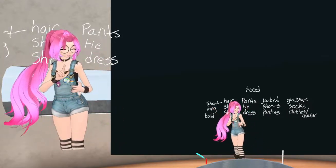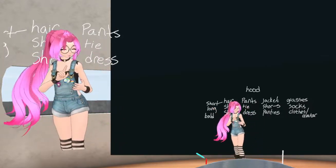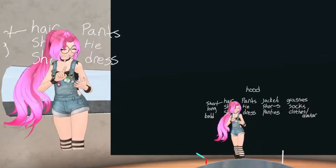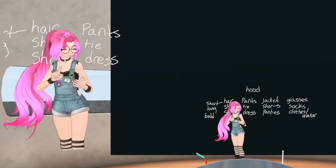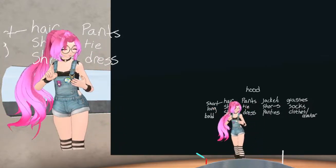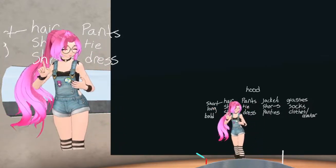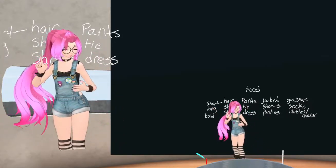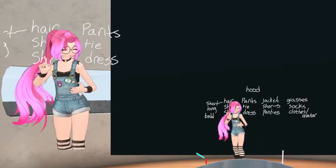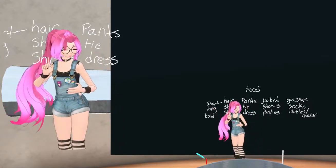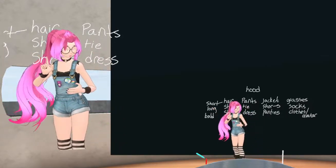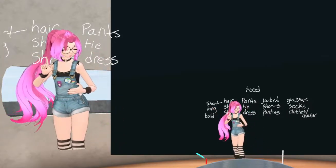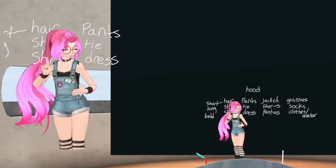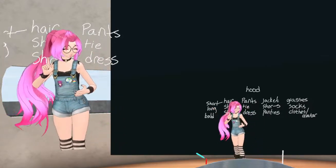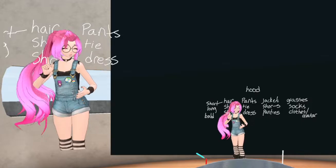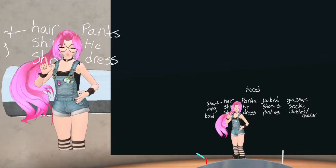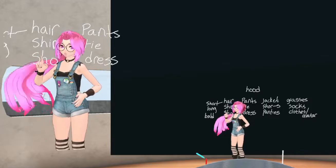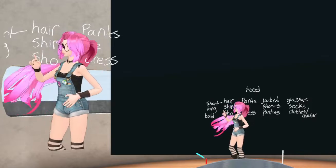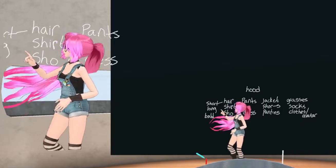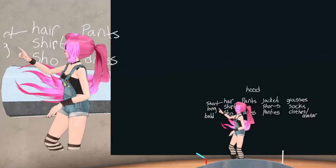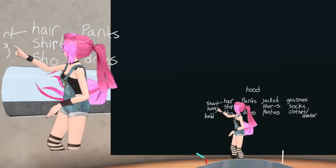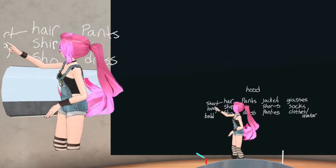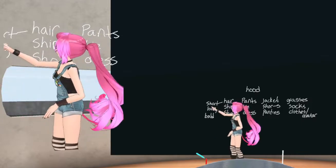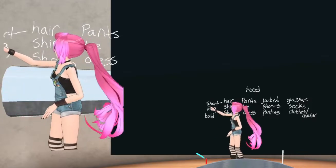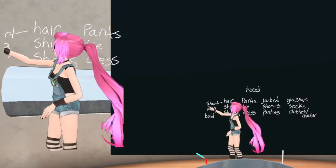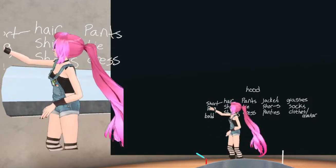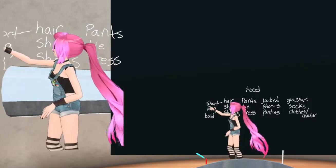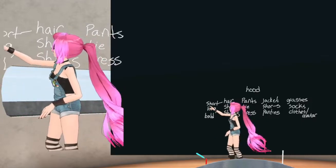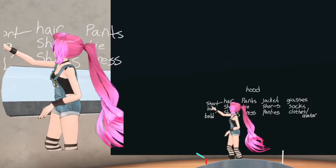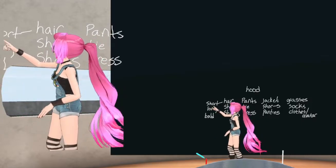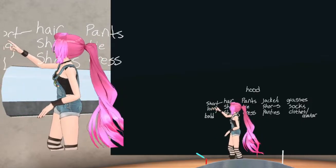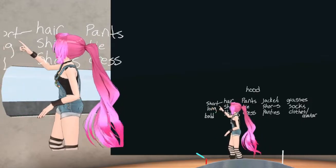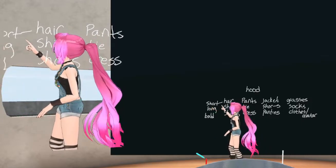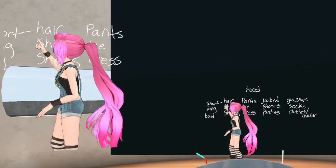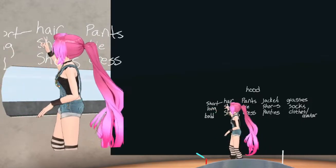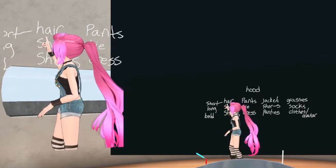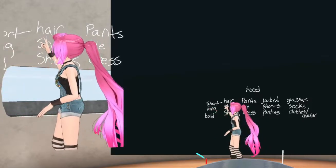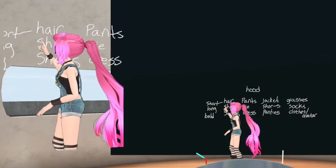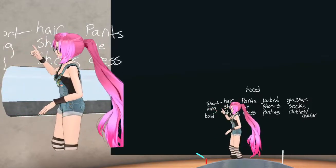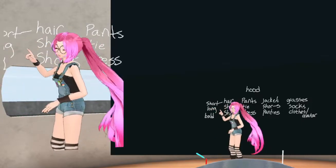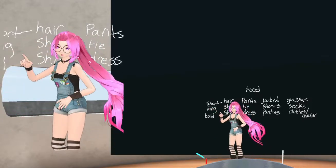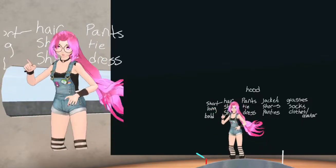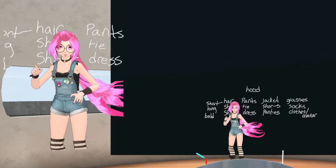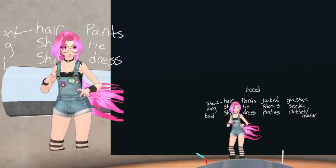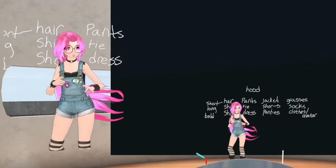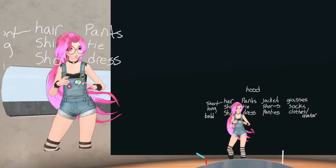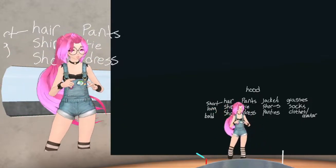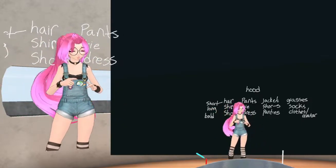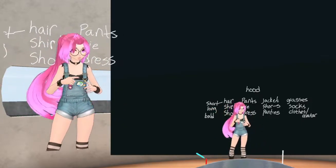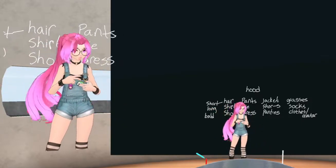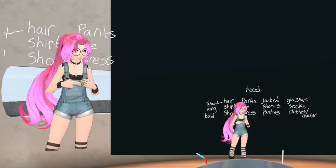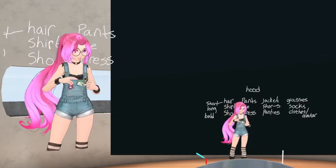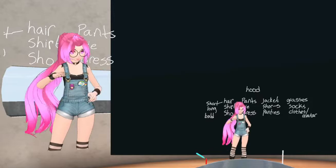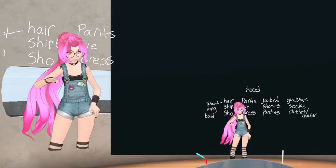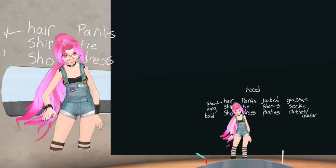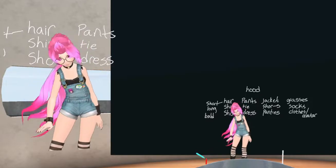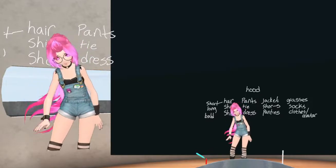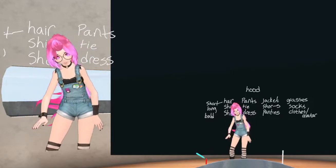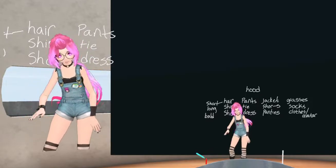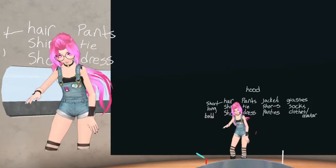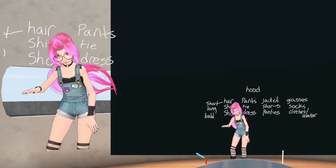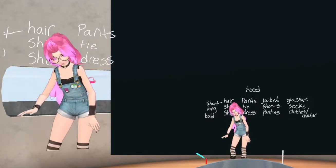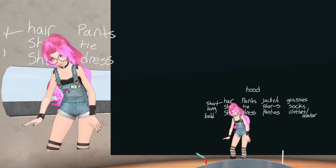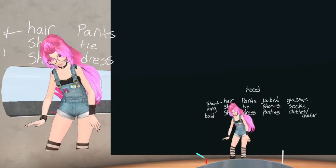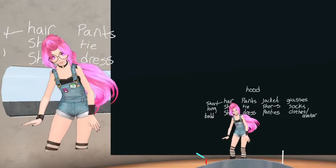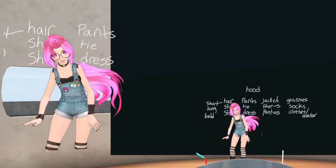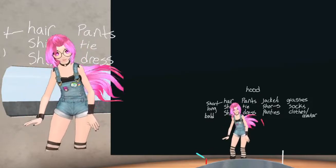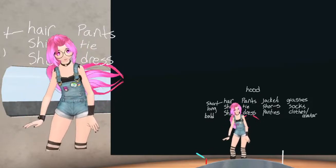week? Classifiers, yeah. So short hair actually falls under classifiers because instead of signing the word short,